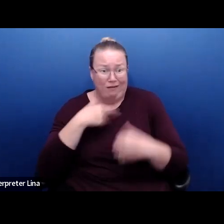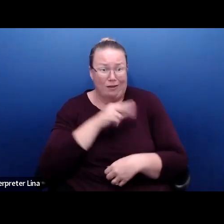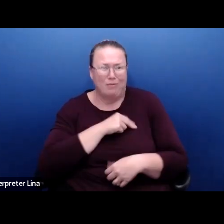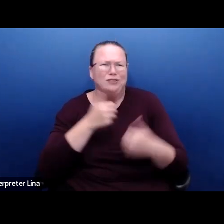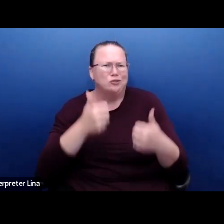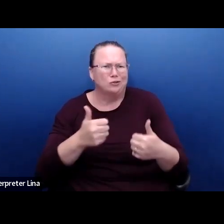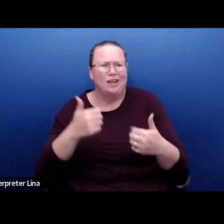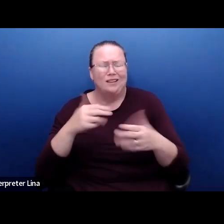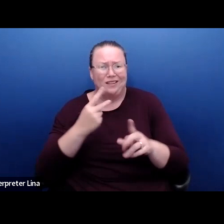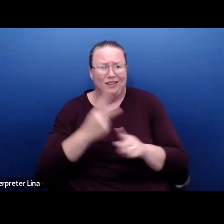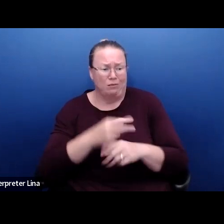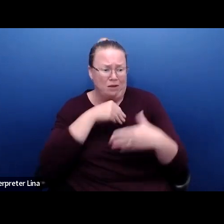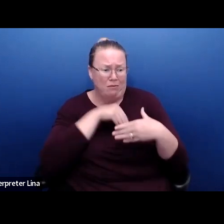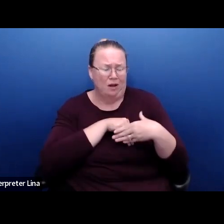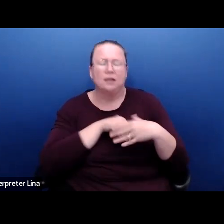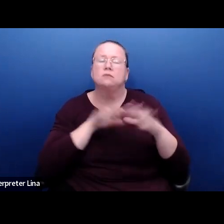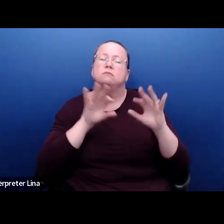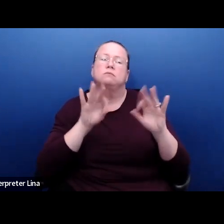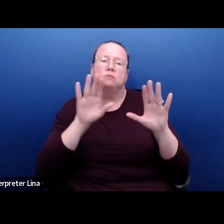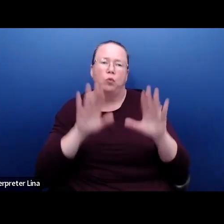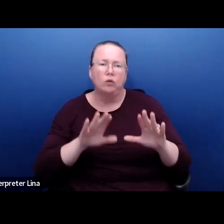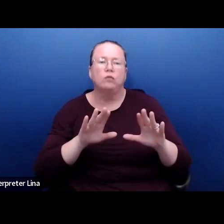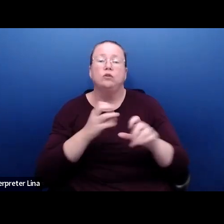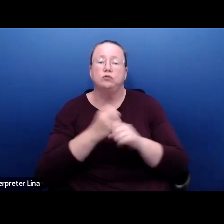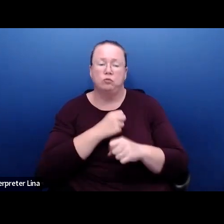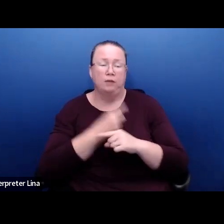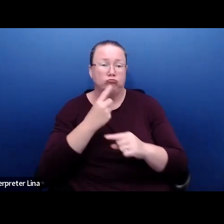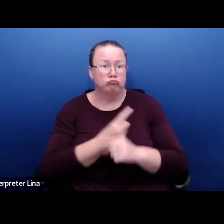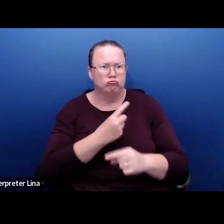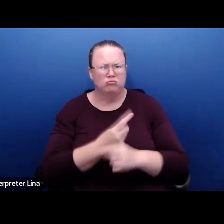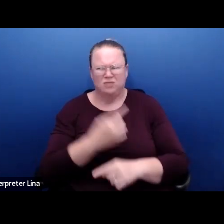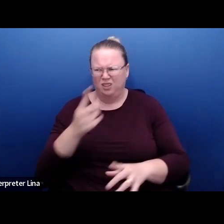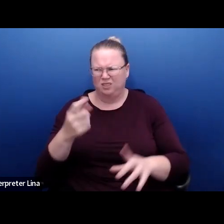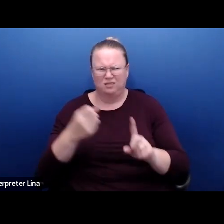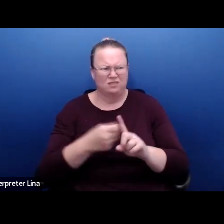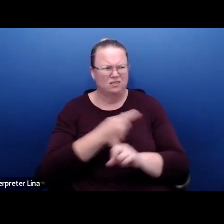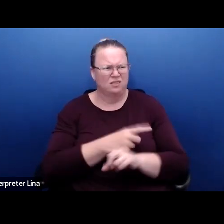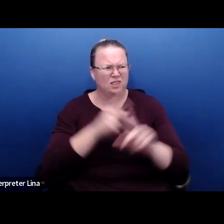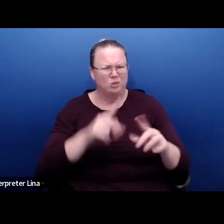keep it in your pocket, to legitimize why is this random person here.